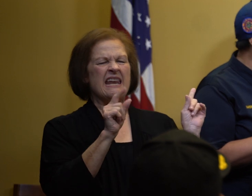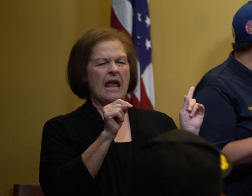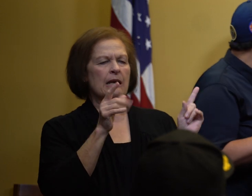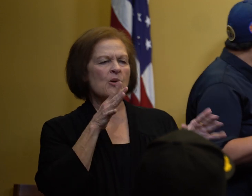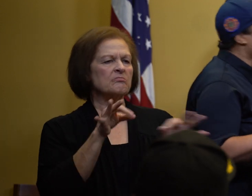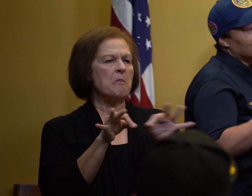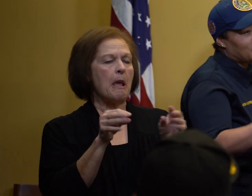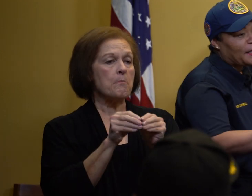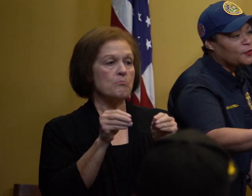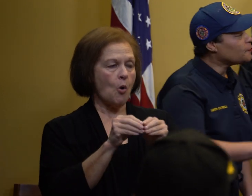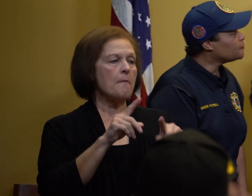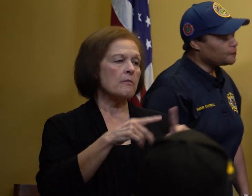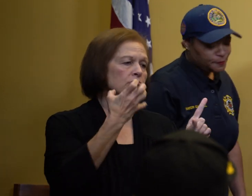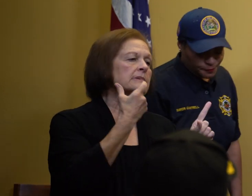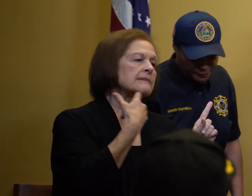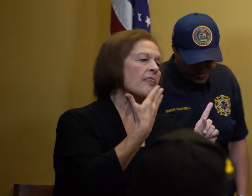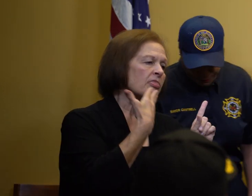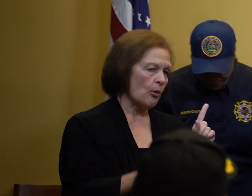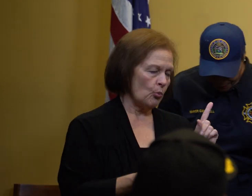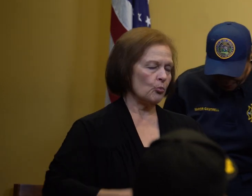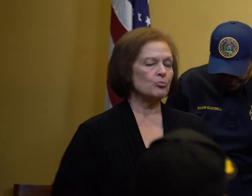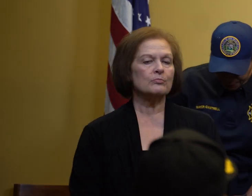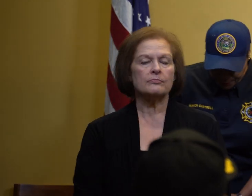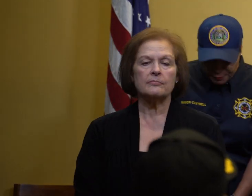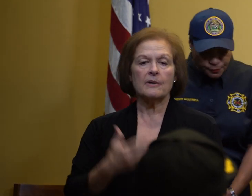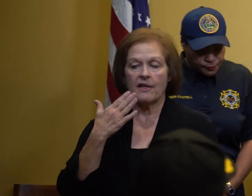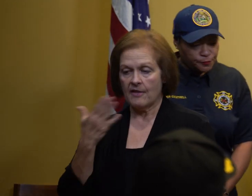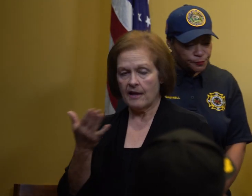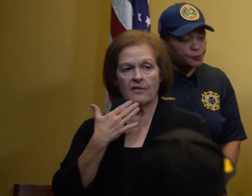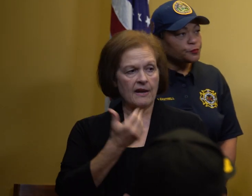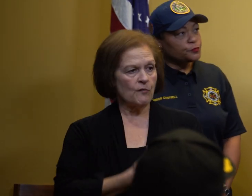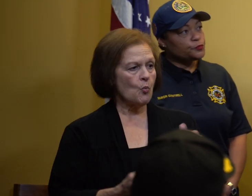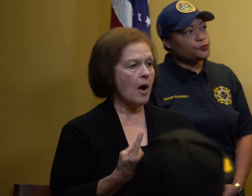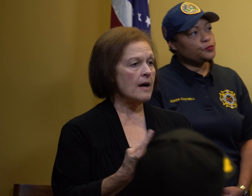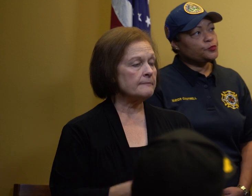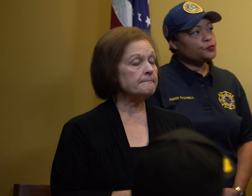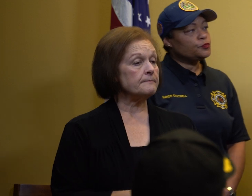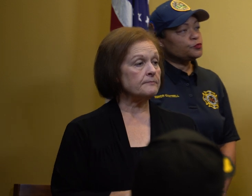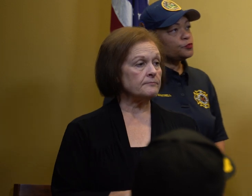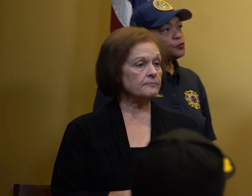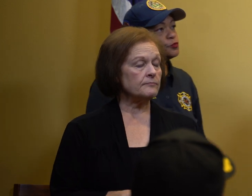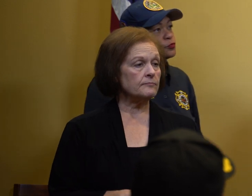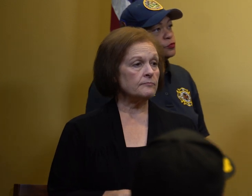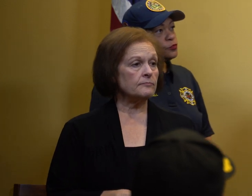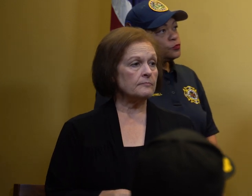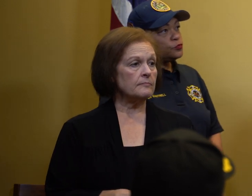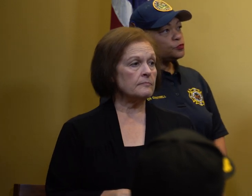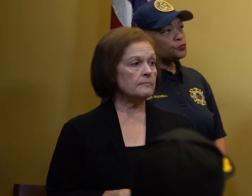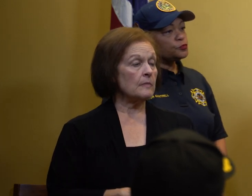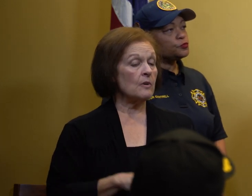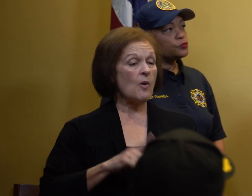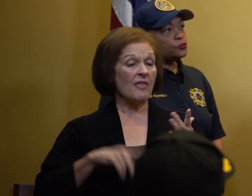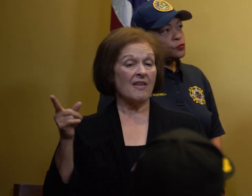info on that, but just thank you. Thank you, Madam Mayor. Thank you, everyone. Just to go back on what Madam Mayor